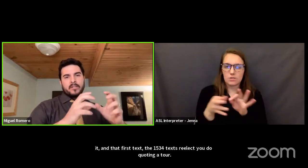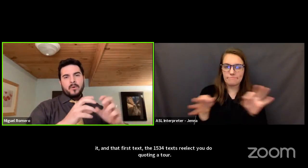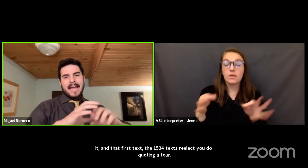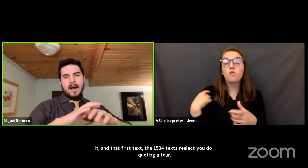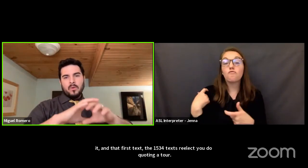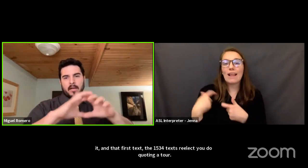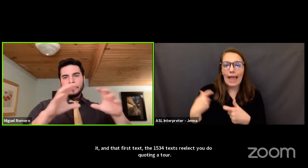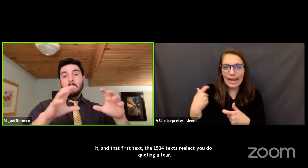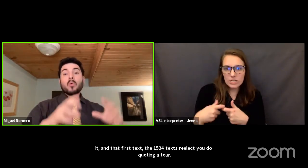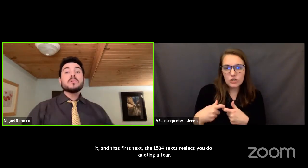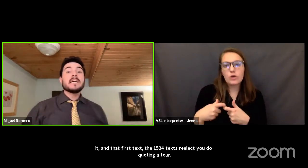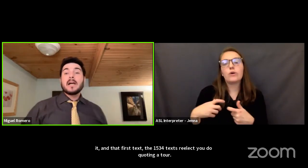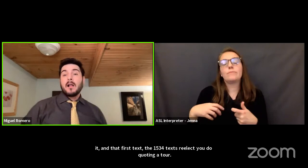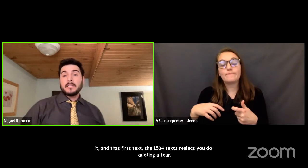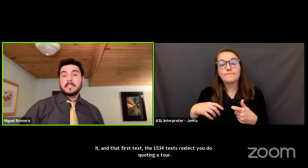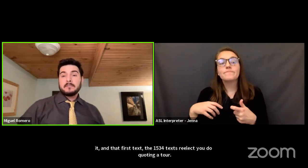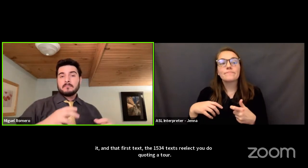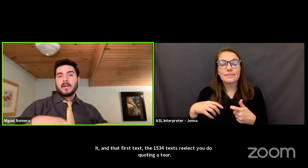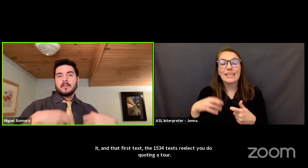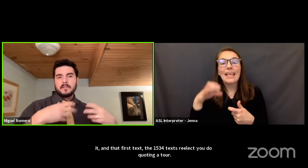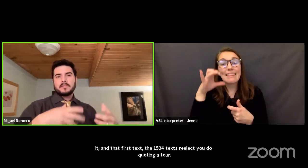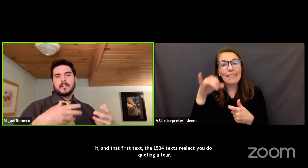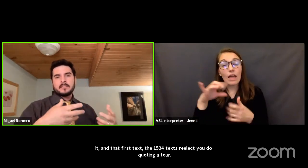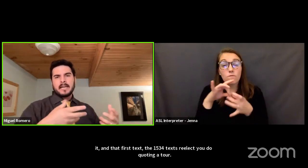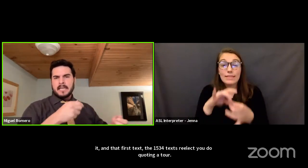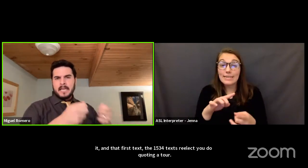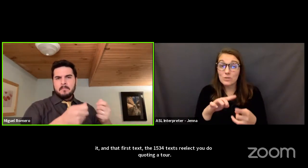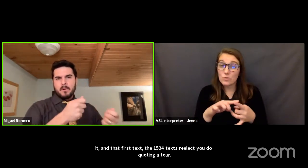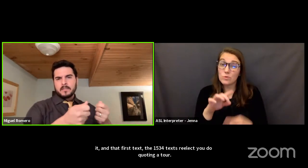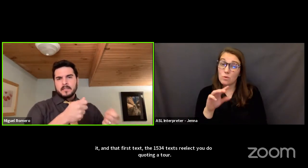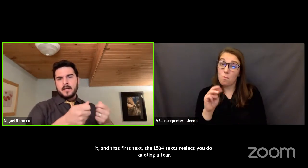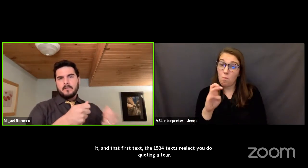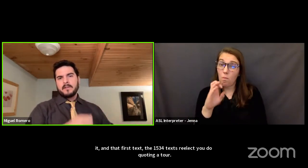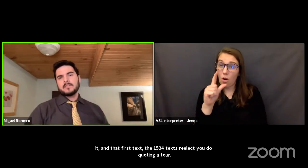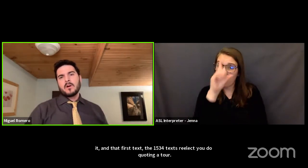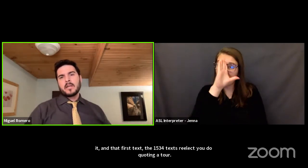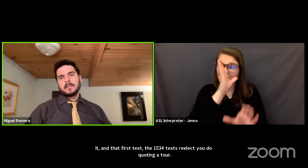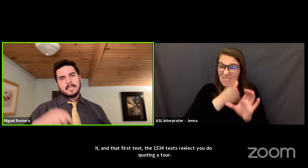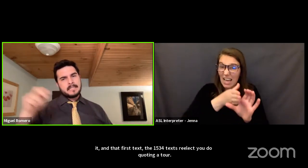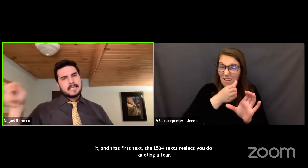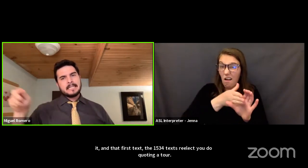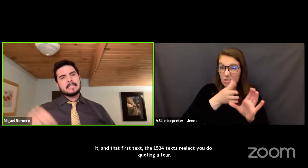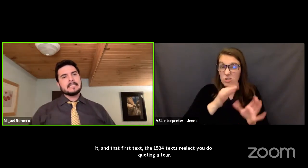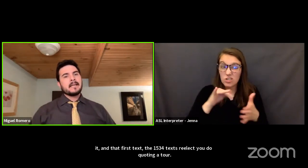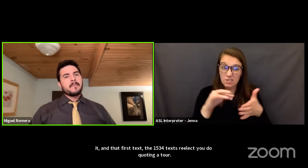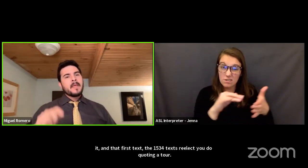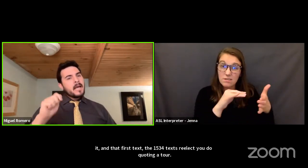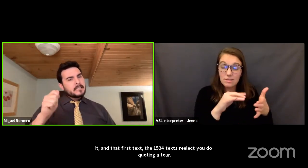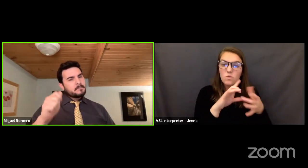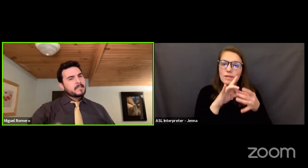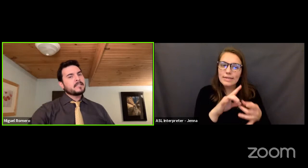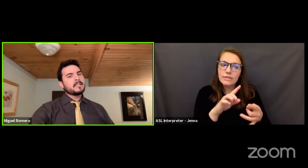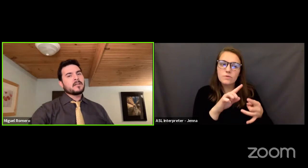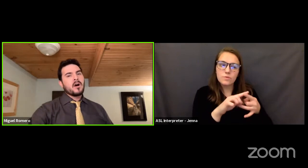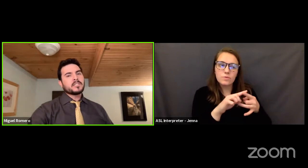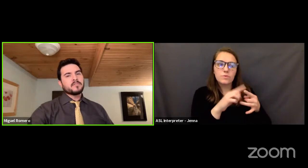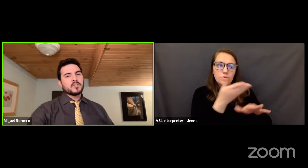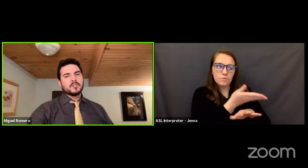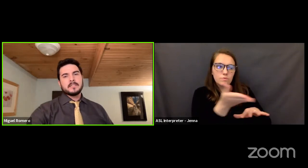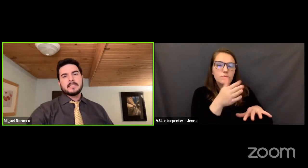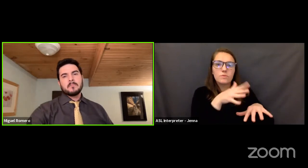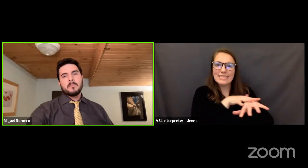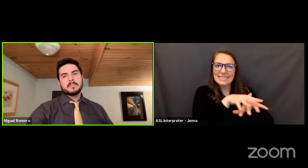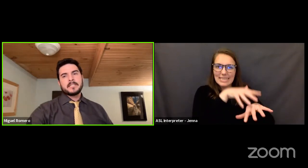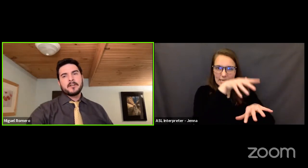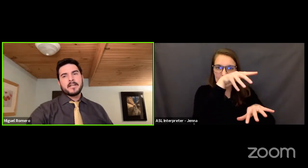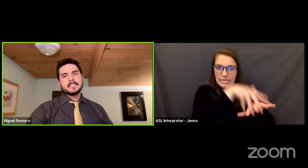Vitoria's Relectio, it outlines a moral psychology relevant to understanding key parts of his argument in De Indies, especially the